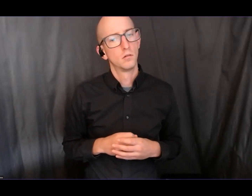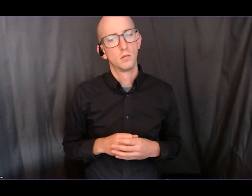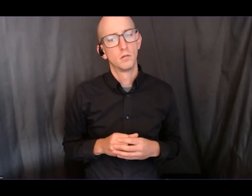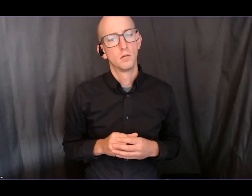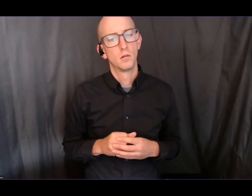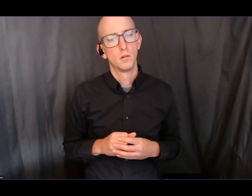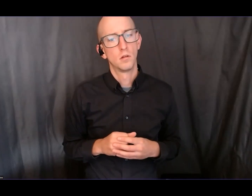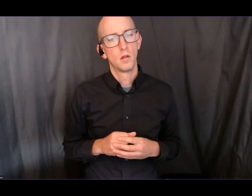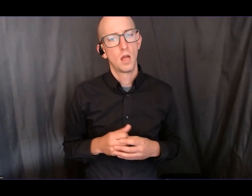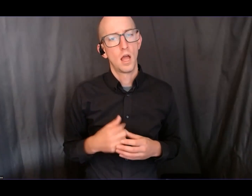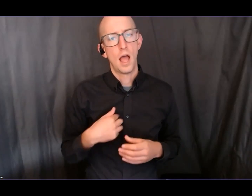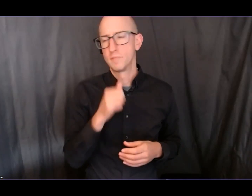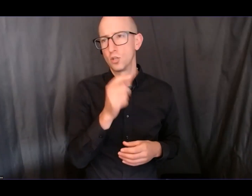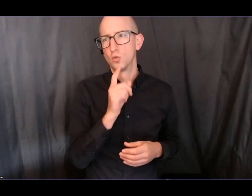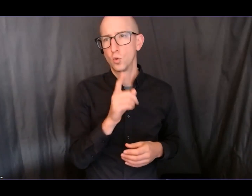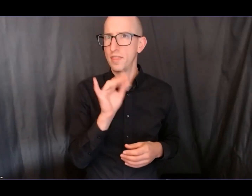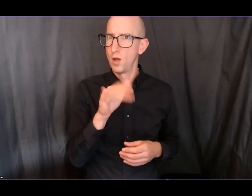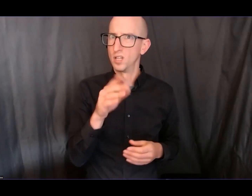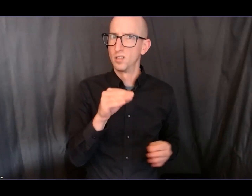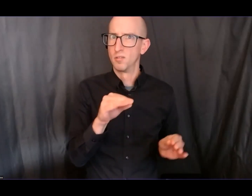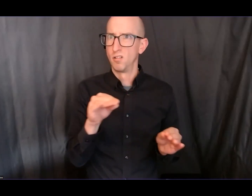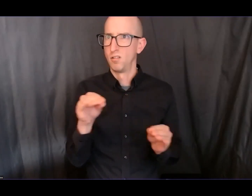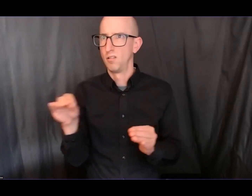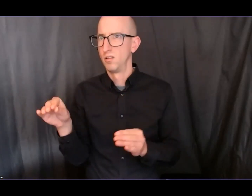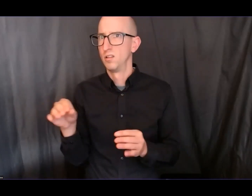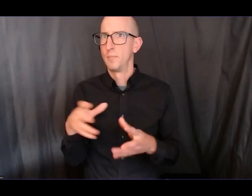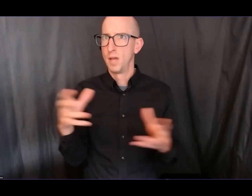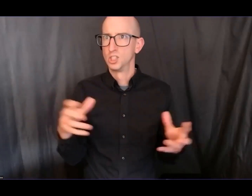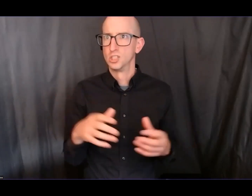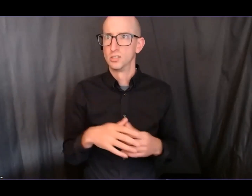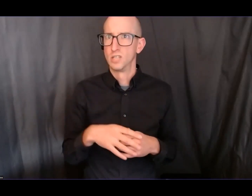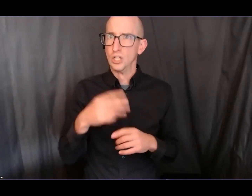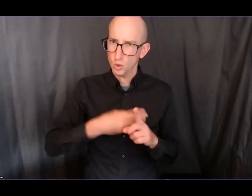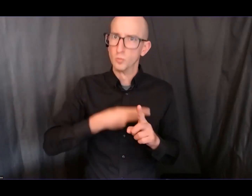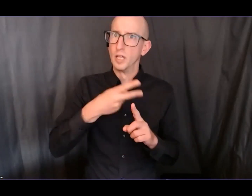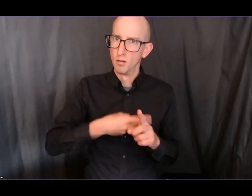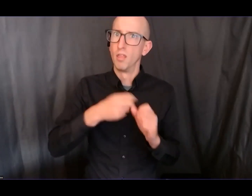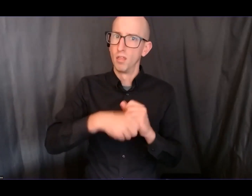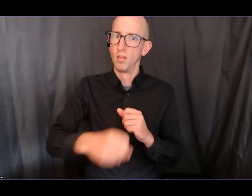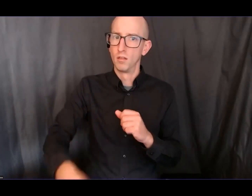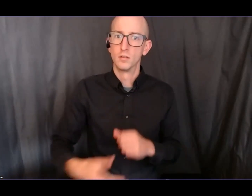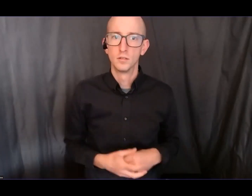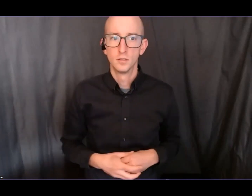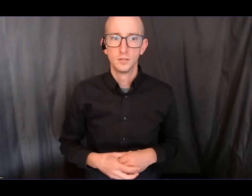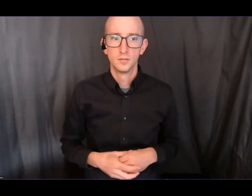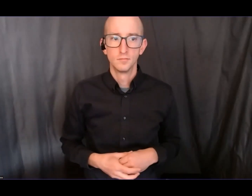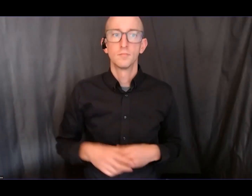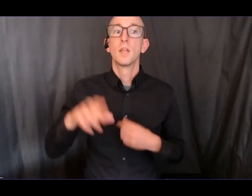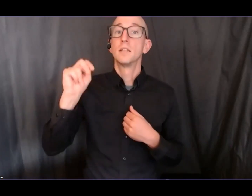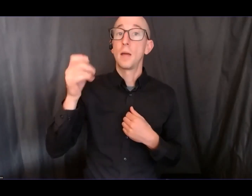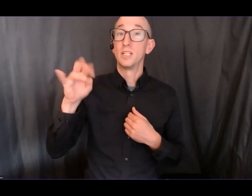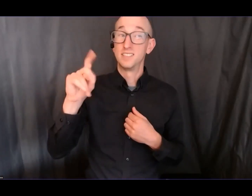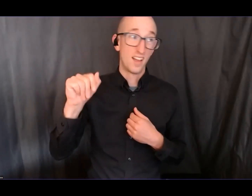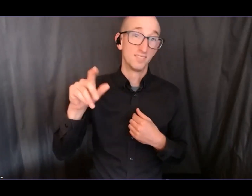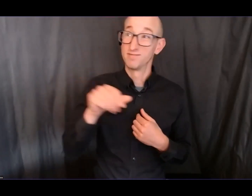I couldn't agree with you more. I think that's exactly right. Like for all intents and purposes, we've been like essentially trying to do it as a big group since the beginning,